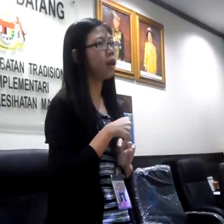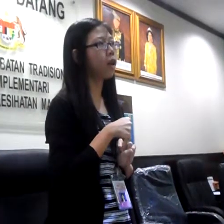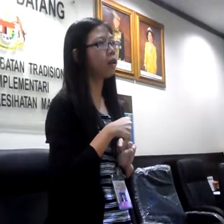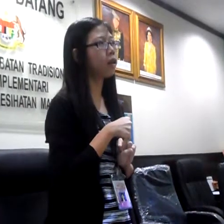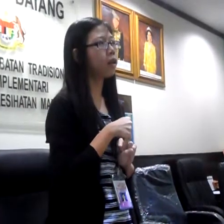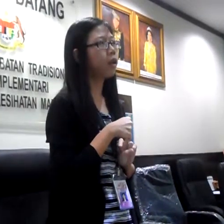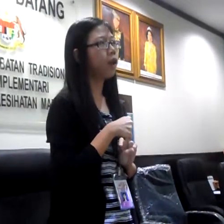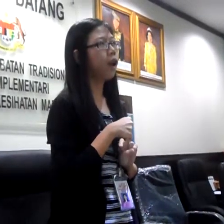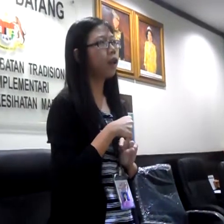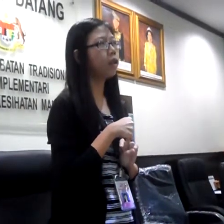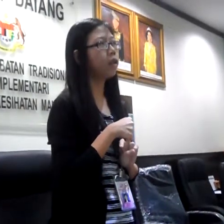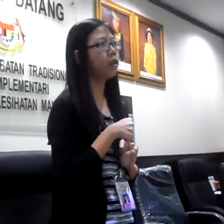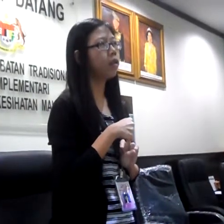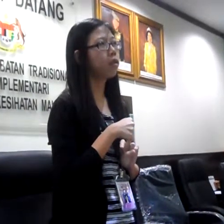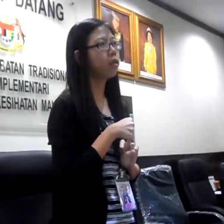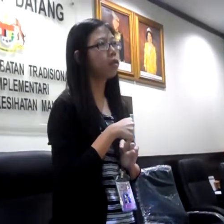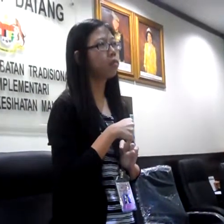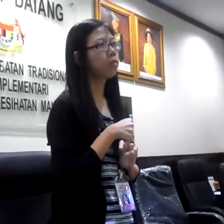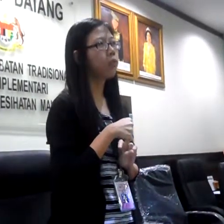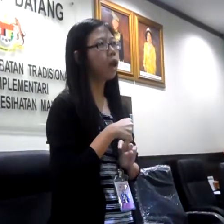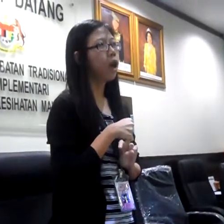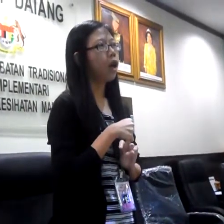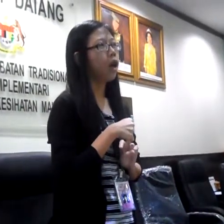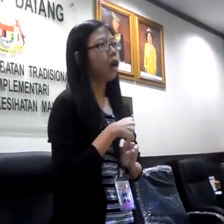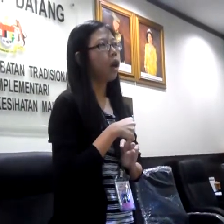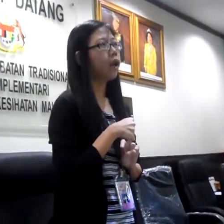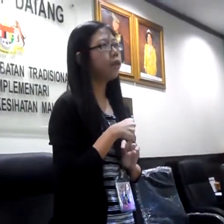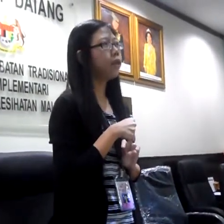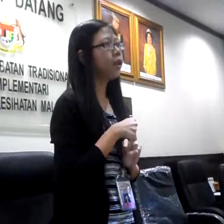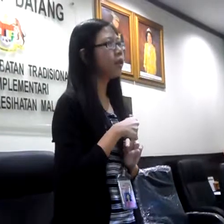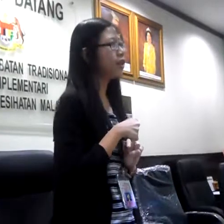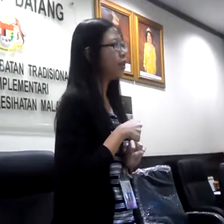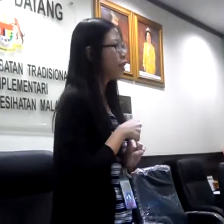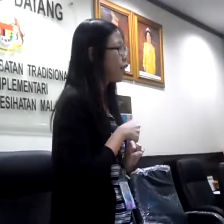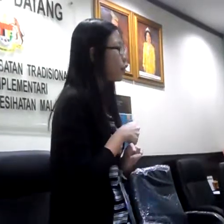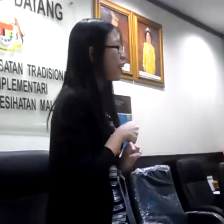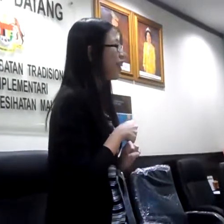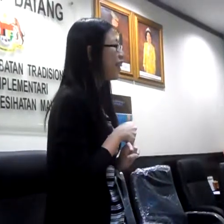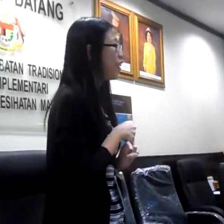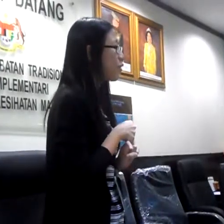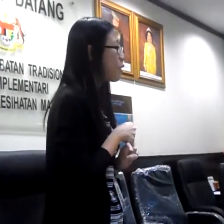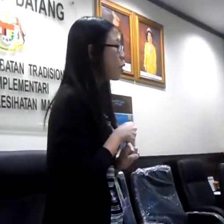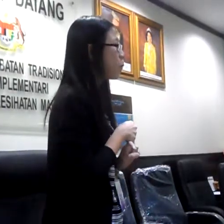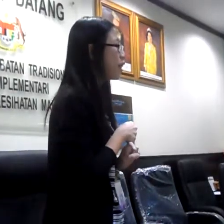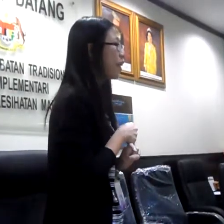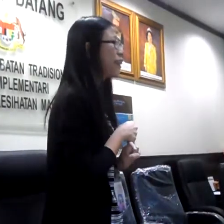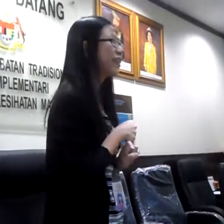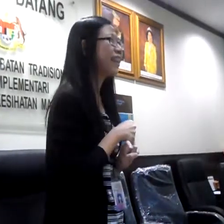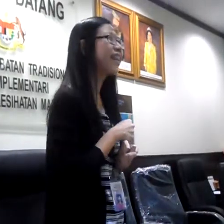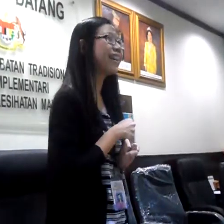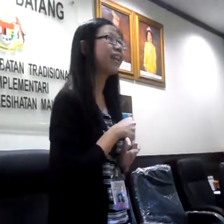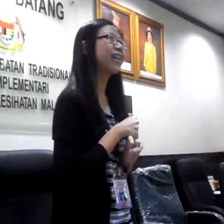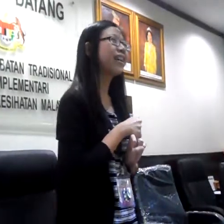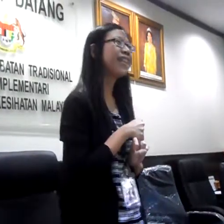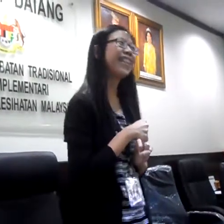my... Second year, third year, first year, I don't know. I think near third year already, if I'm not mistaken. Yeah.